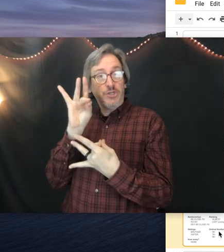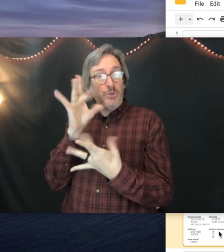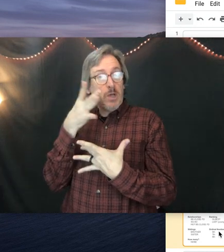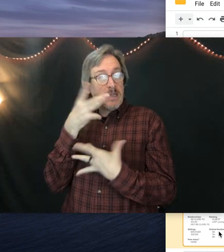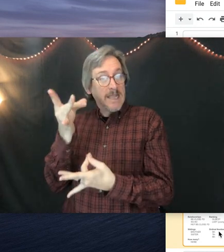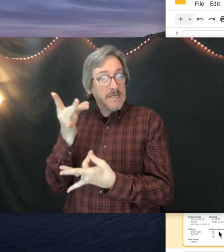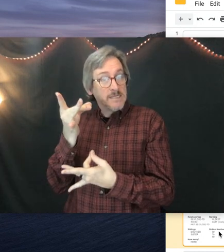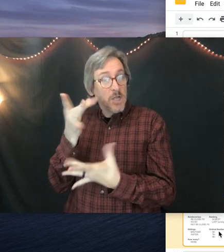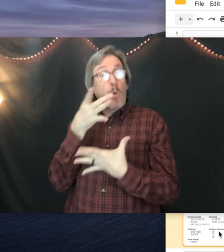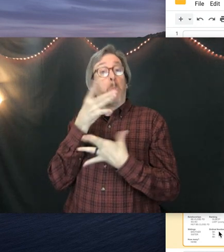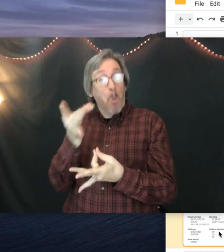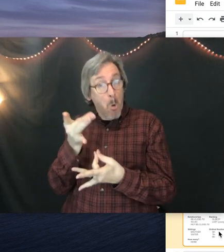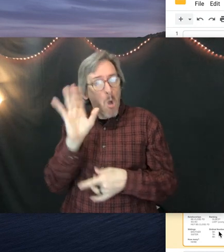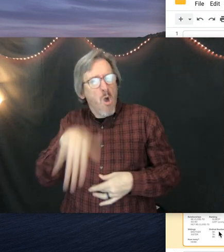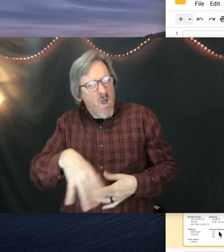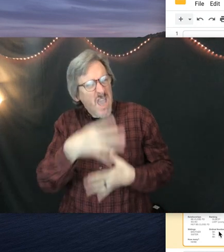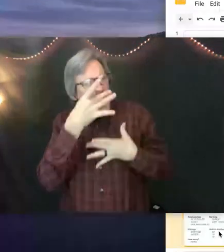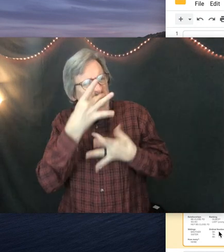It's two likes.